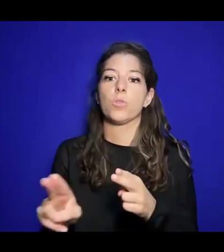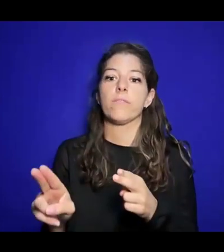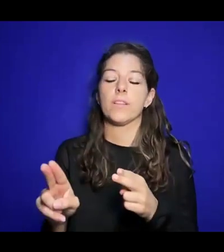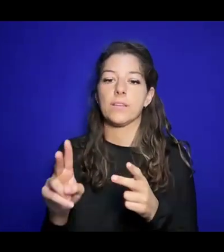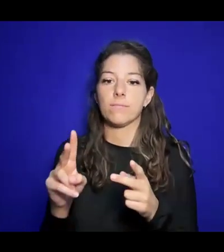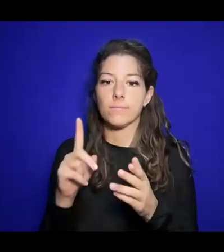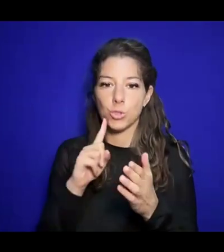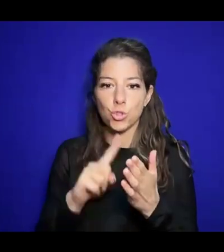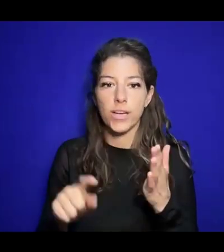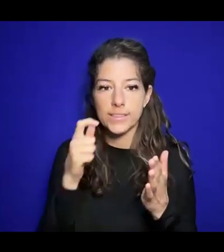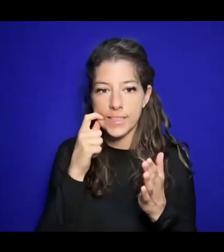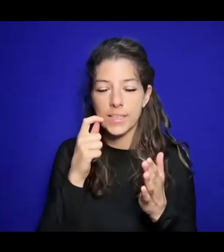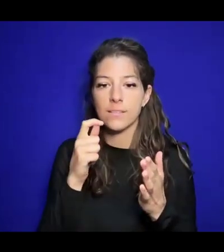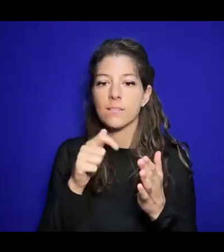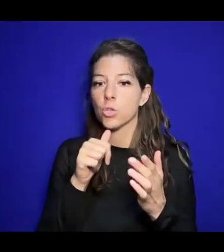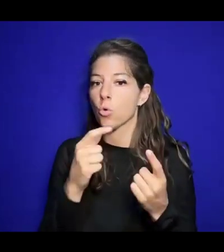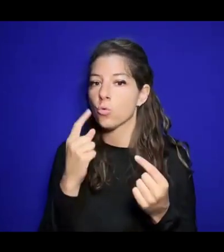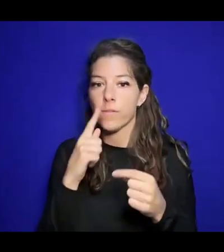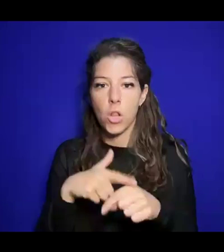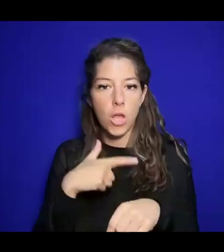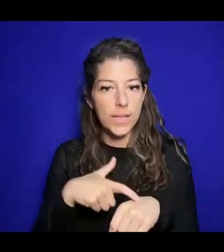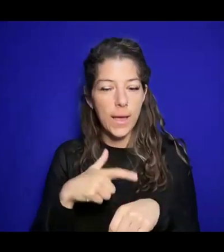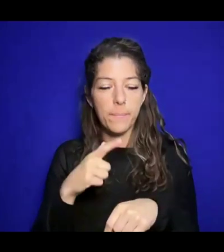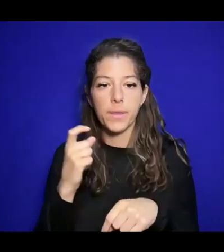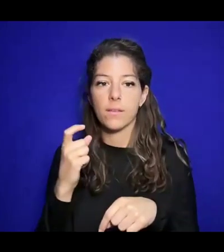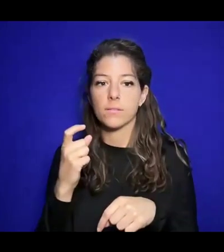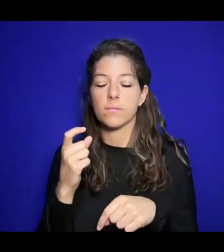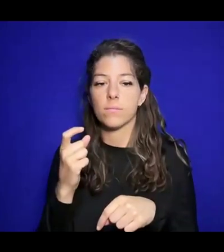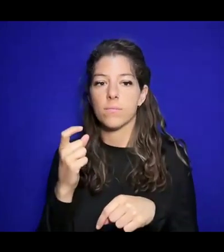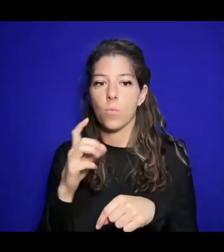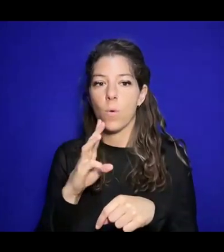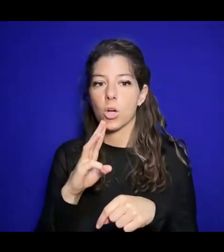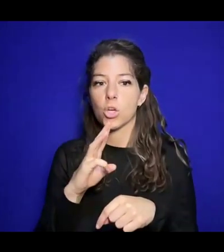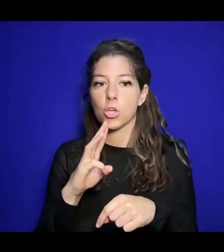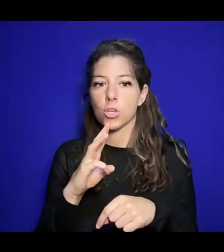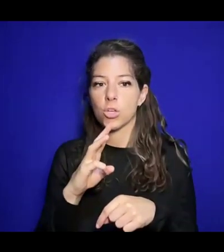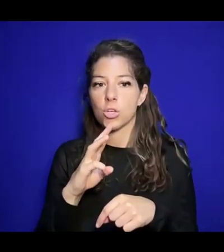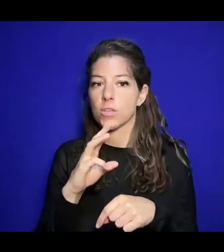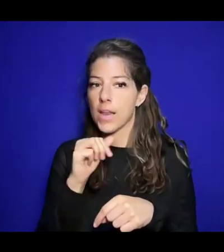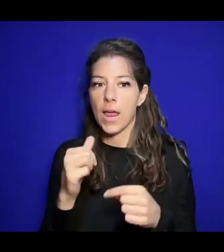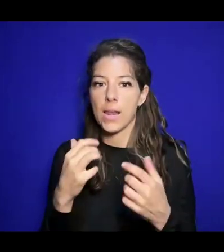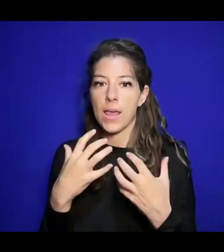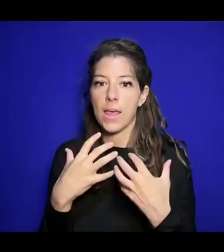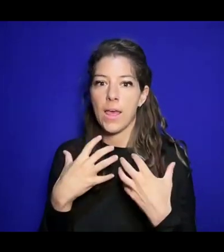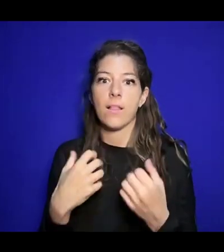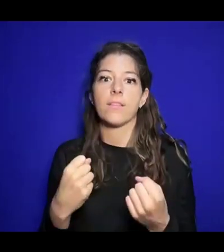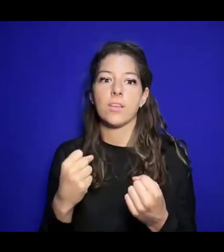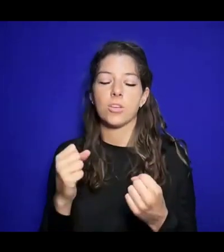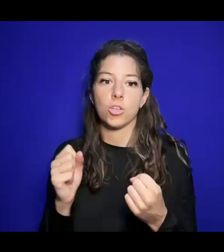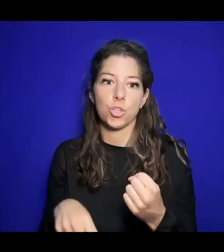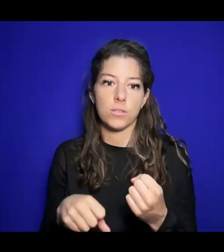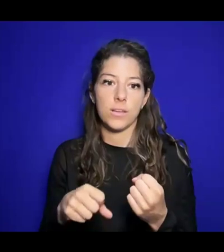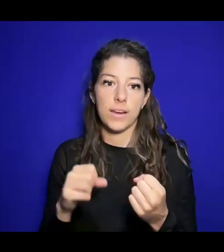check your skin. Don't do it for a long time, because the water's not going to be held there and you could get